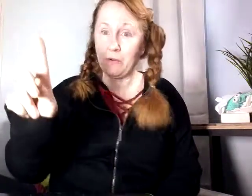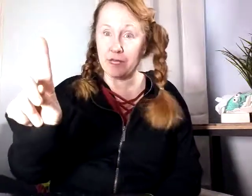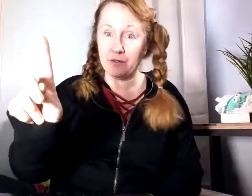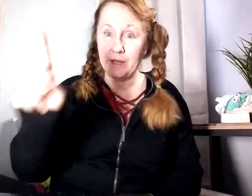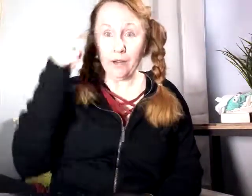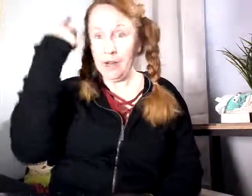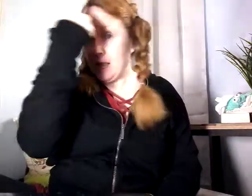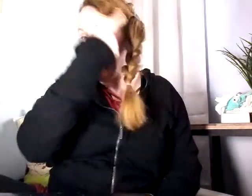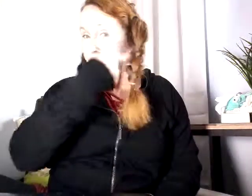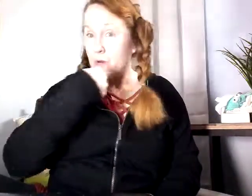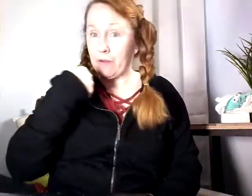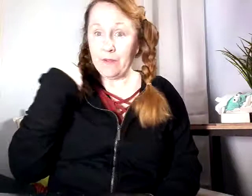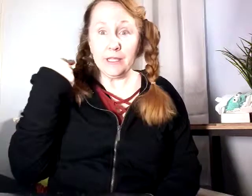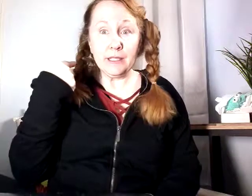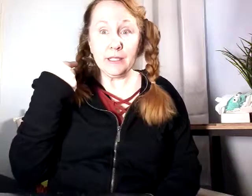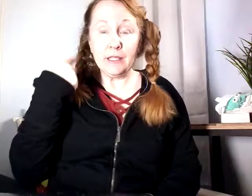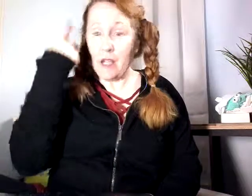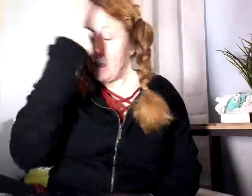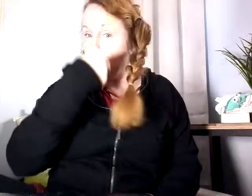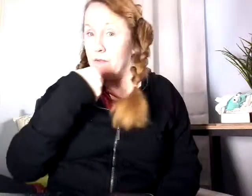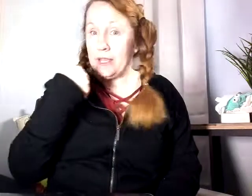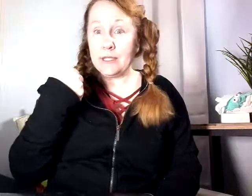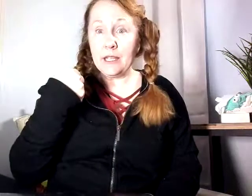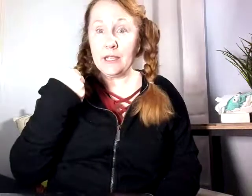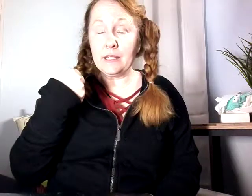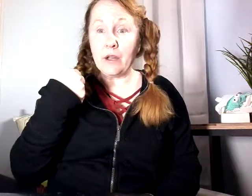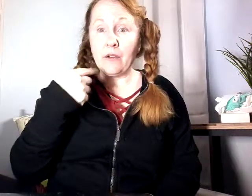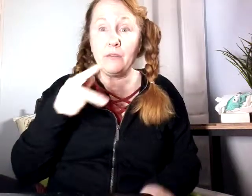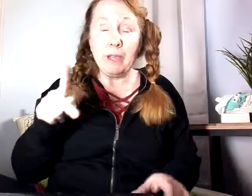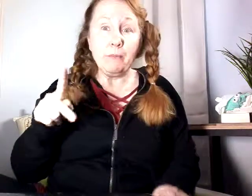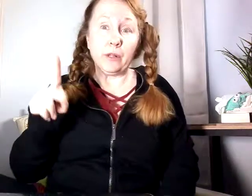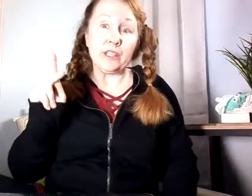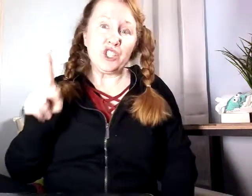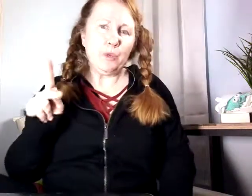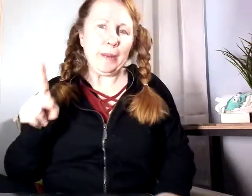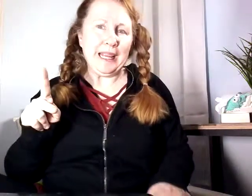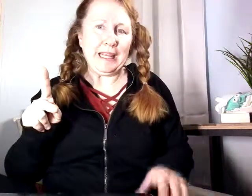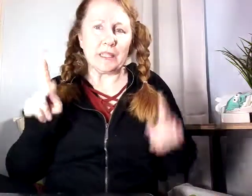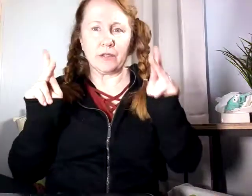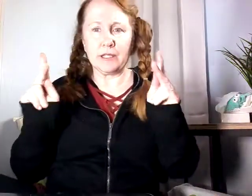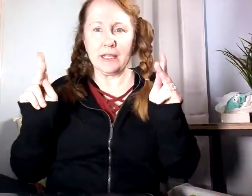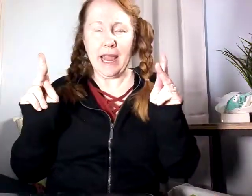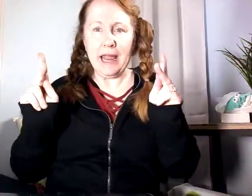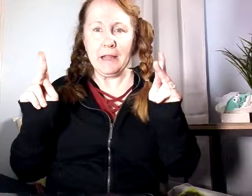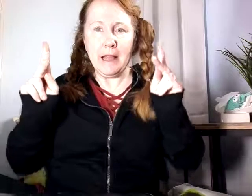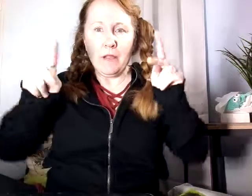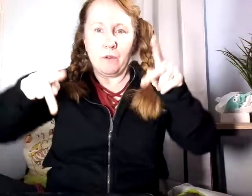pointer finger and show our faces. Faces of people is two P's. So this is a K. We flip